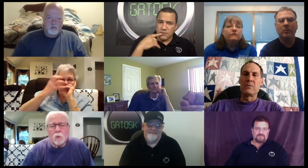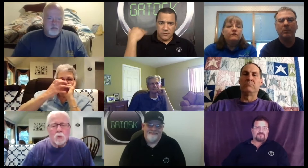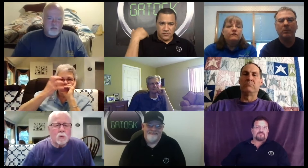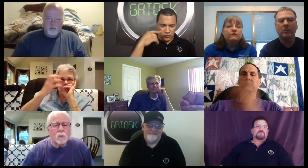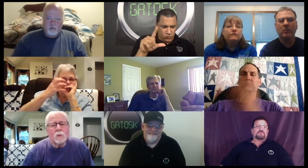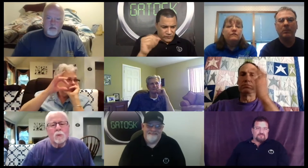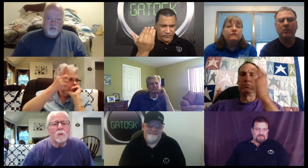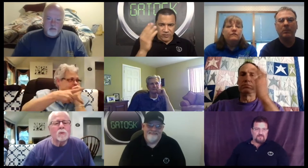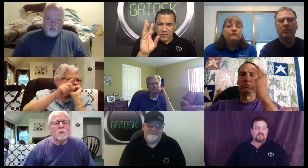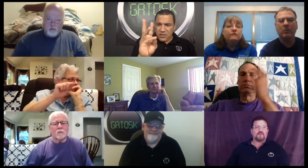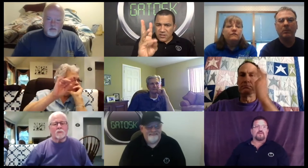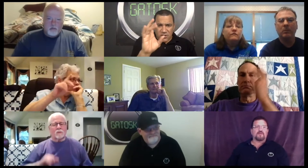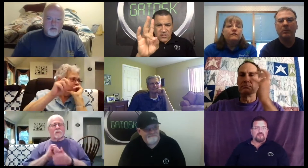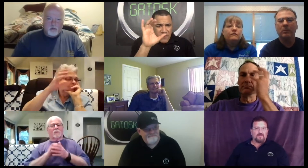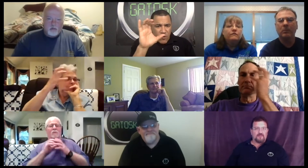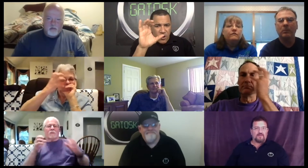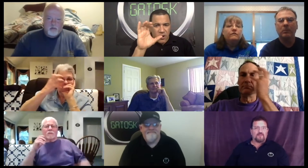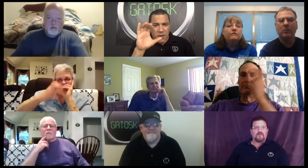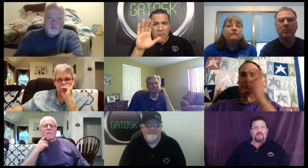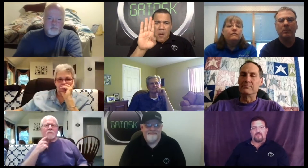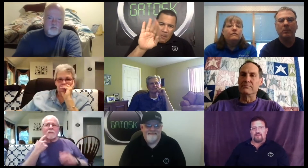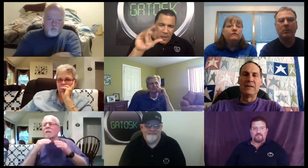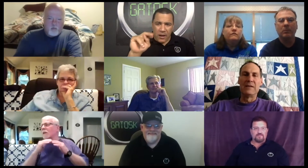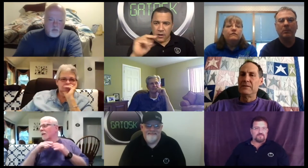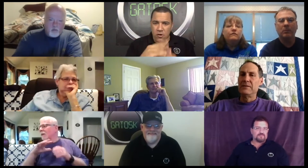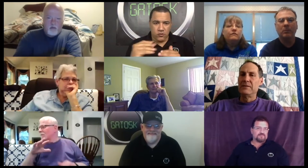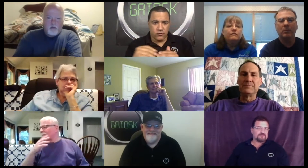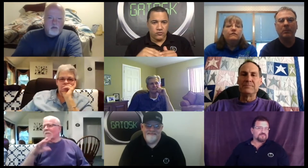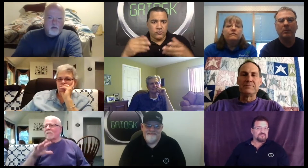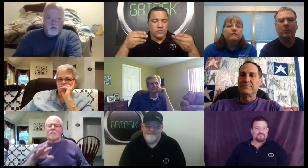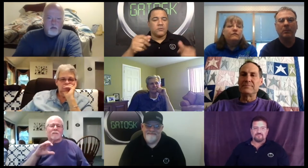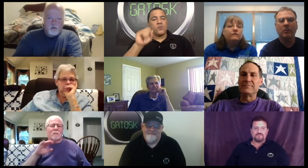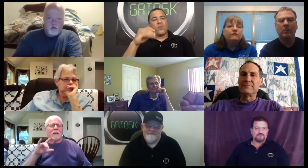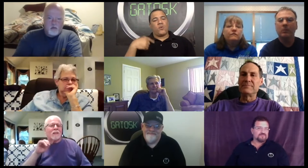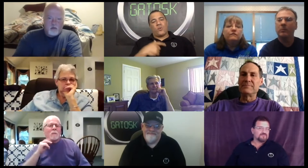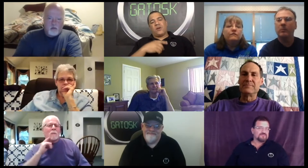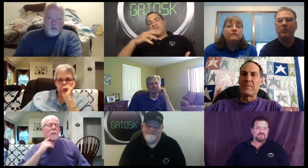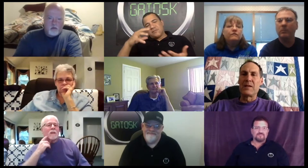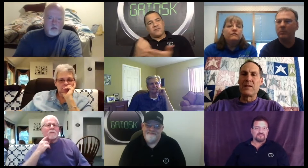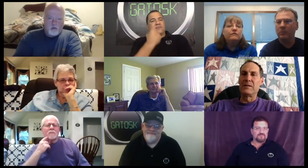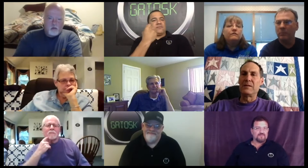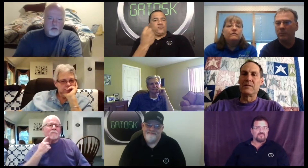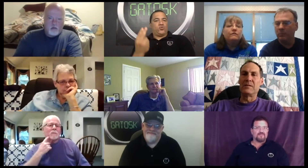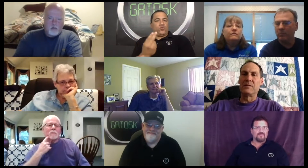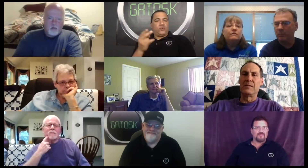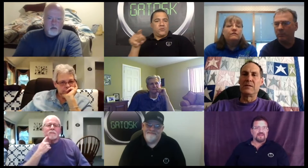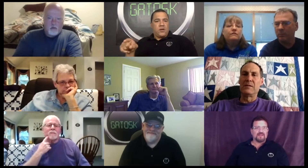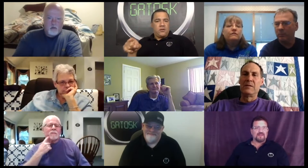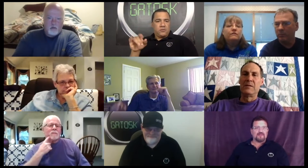like 2015 it said 6 or 700 billion dollars. So, we need to take